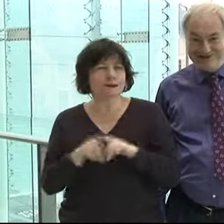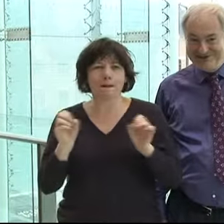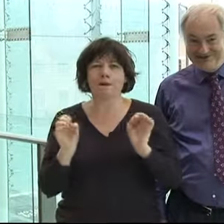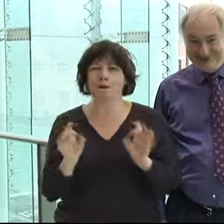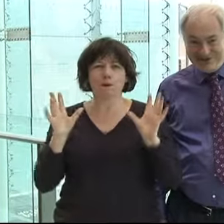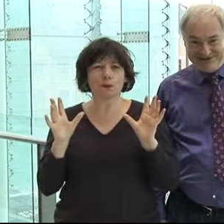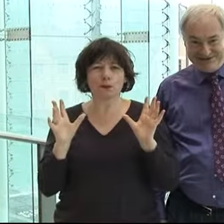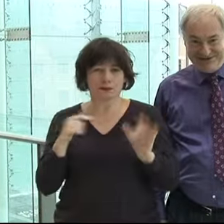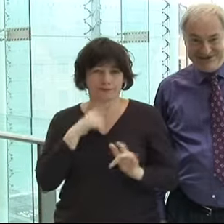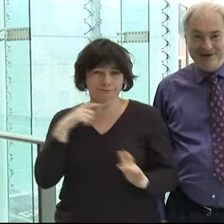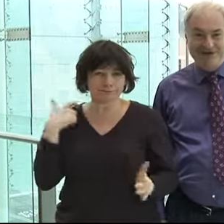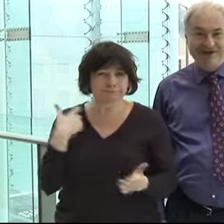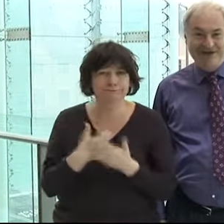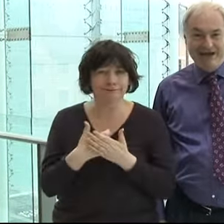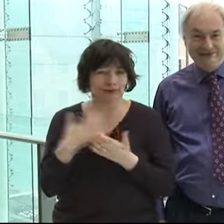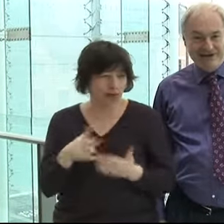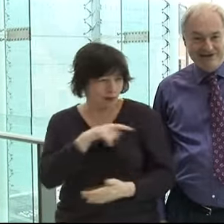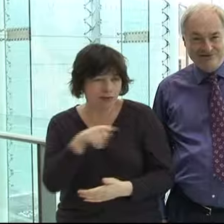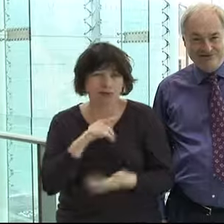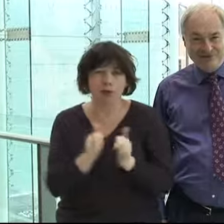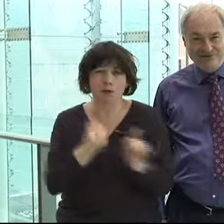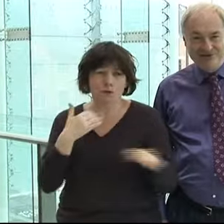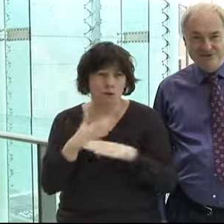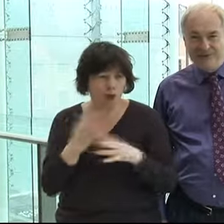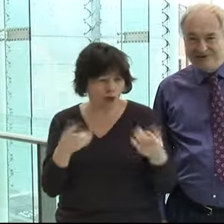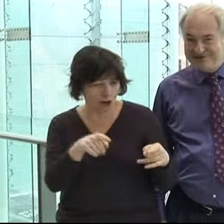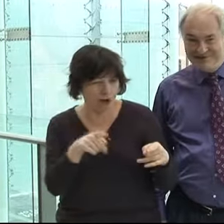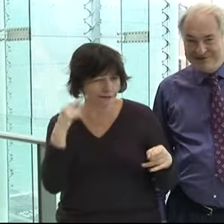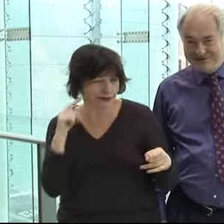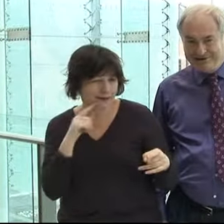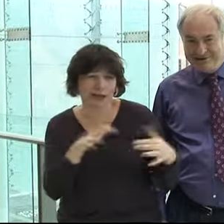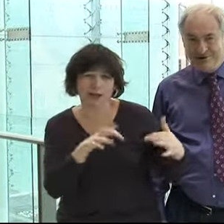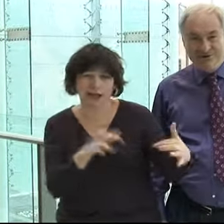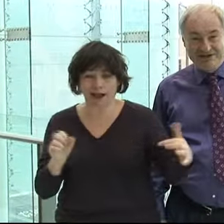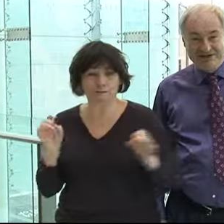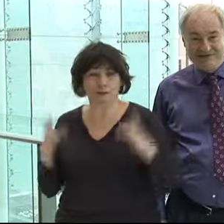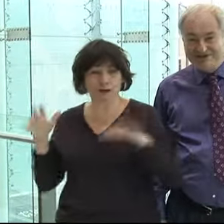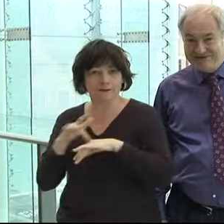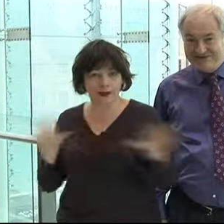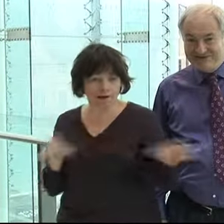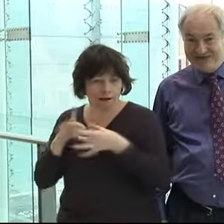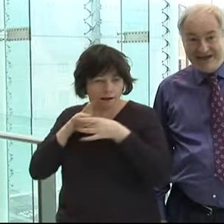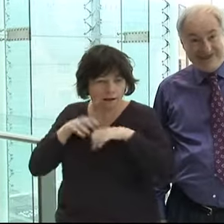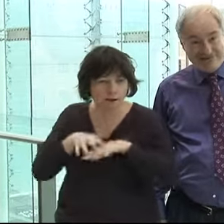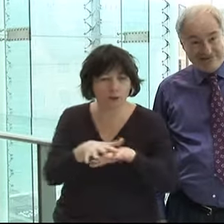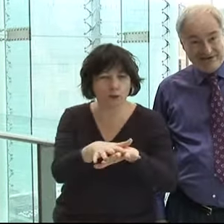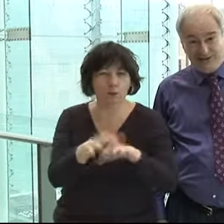constantly amazed at how Krazy Kat managed to merge the magic of theater with the needs of deaf and hearing